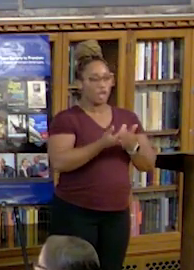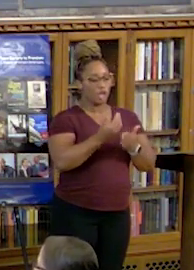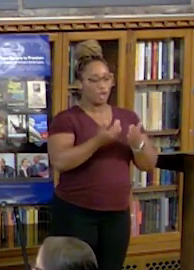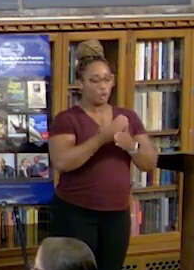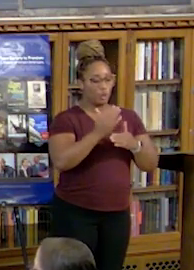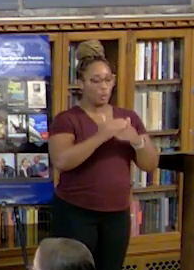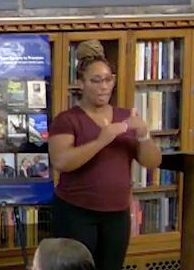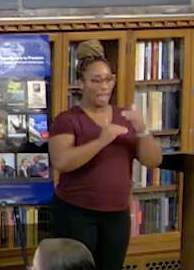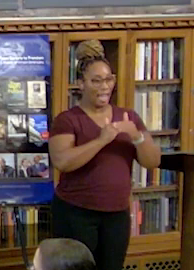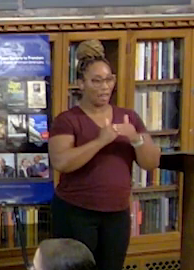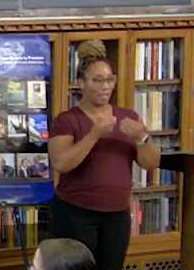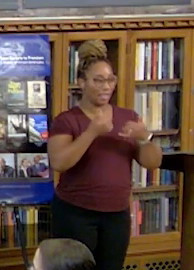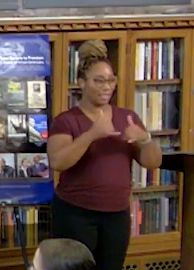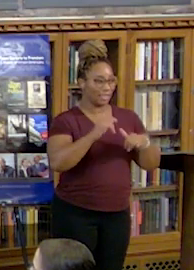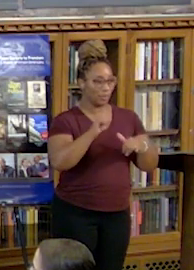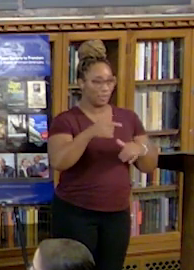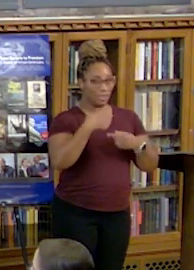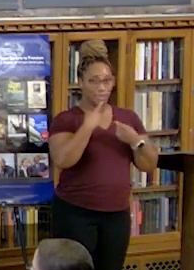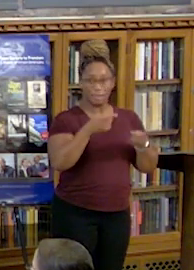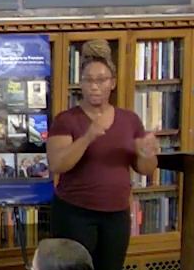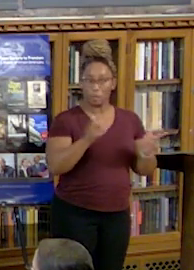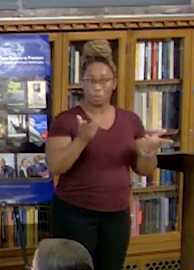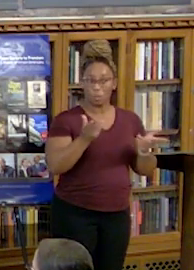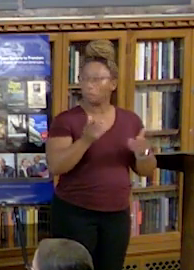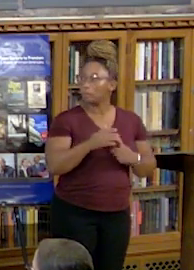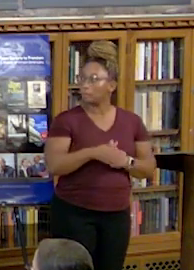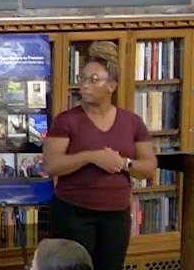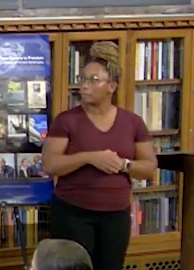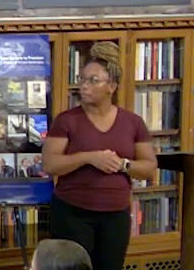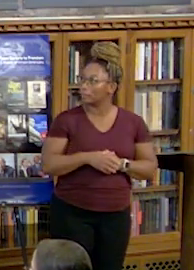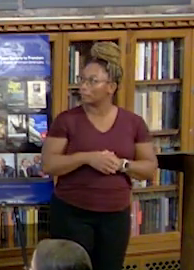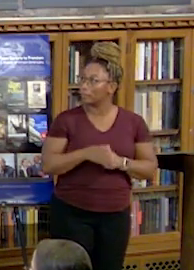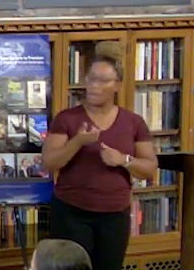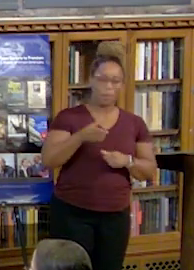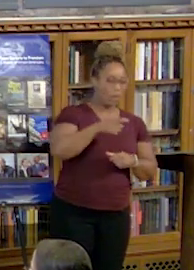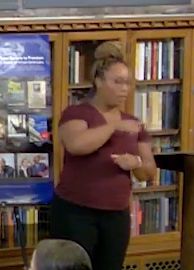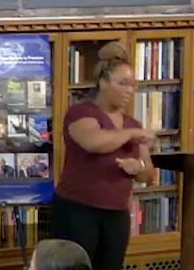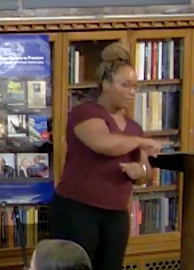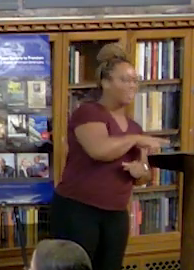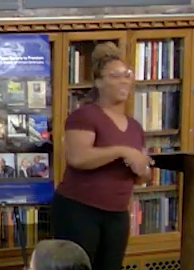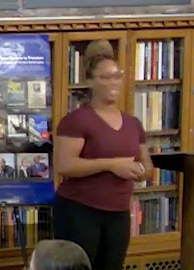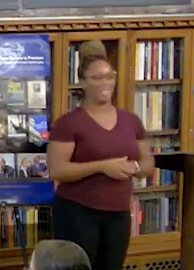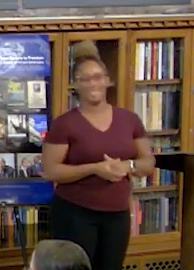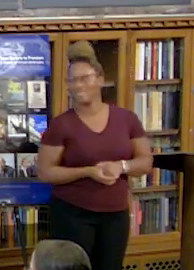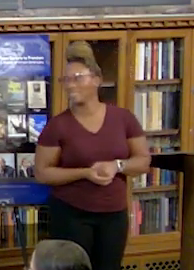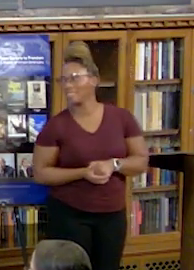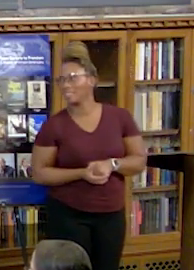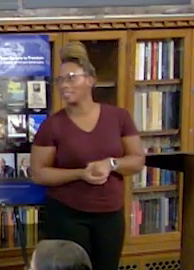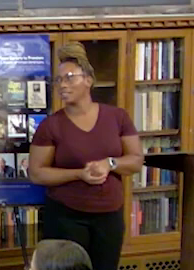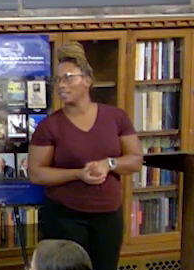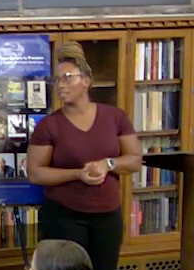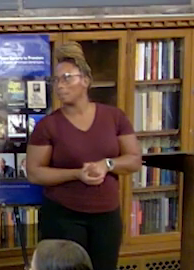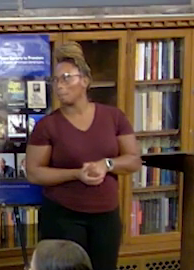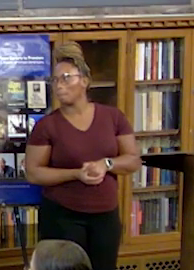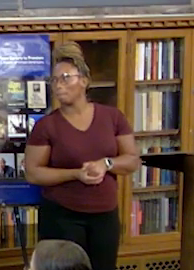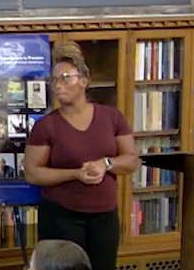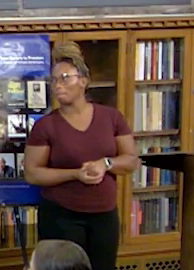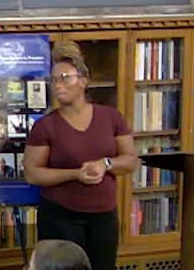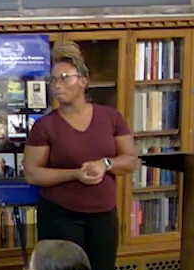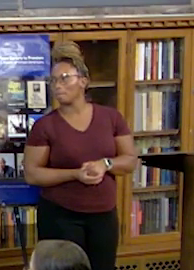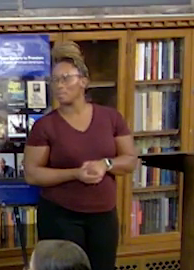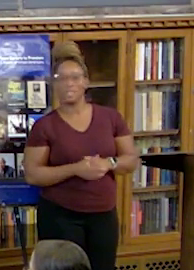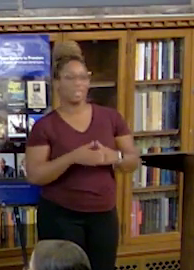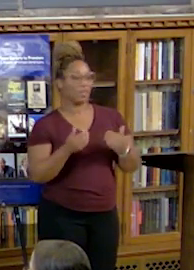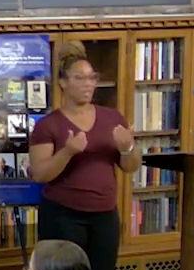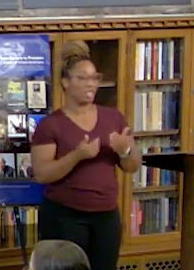of histories that still need to be told we're going this way okay so um with the new